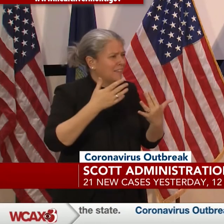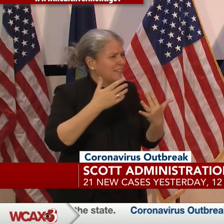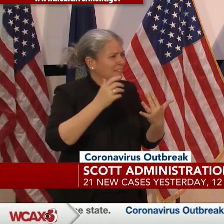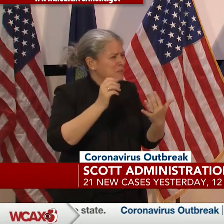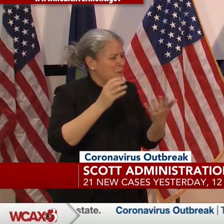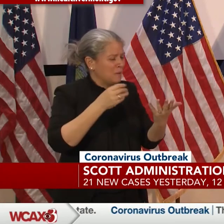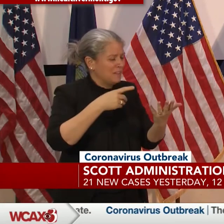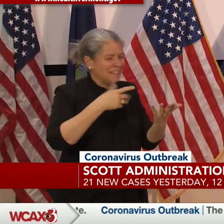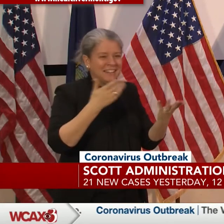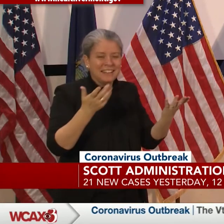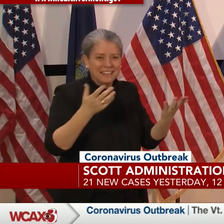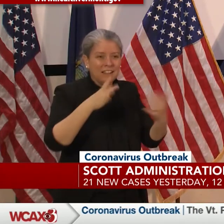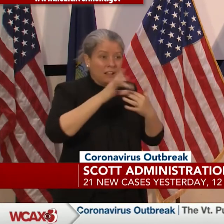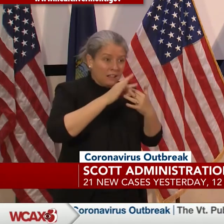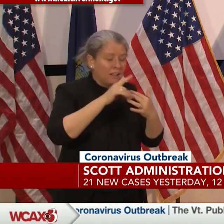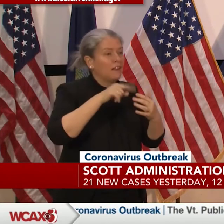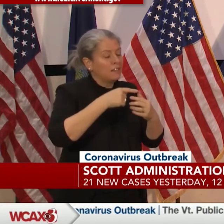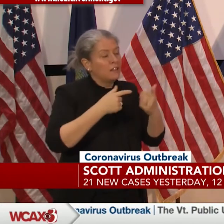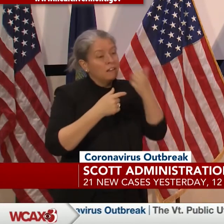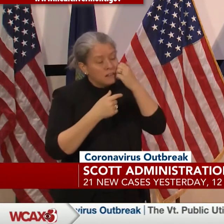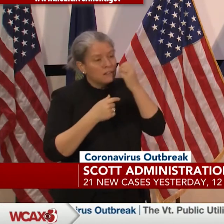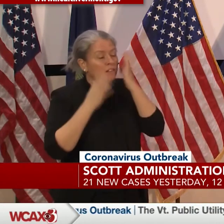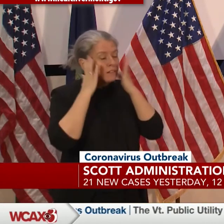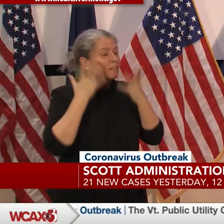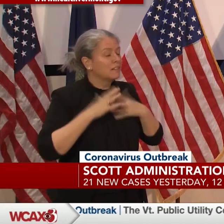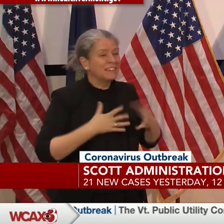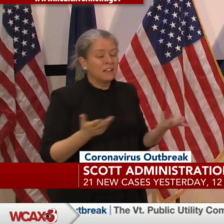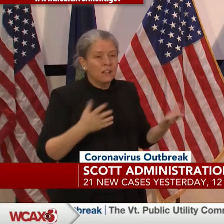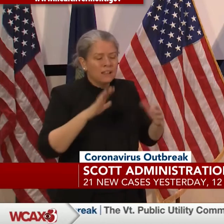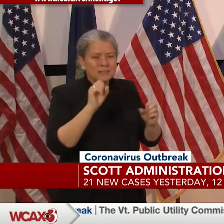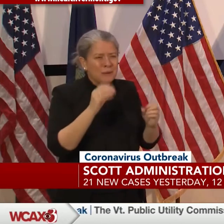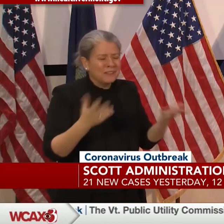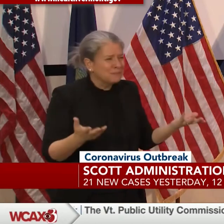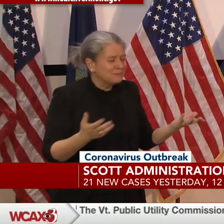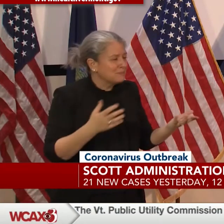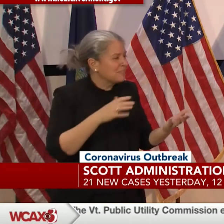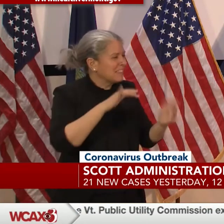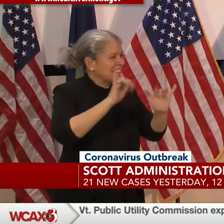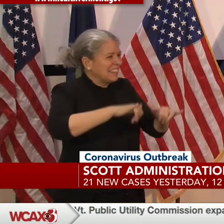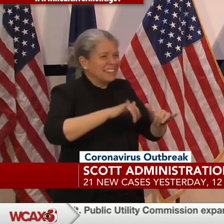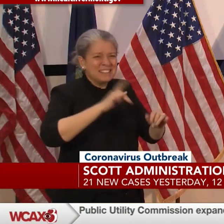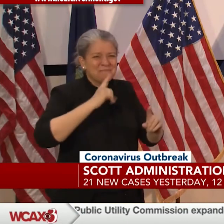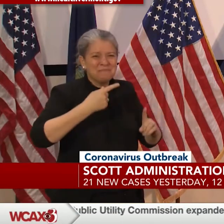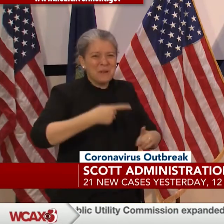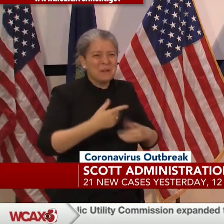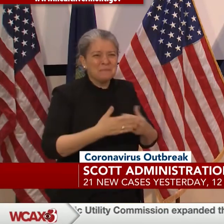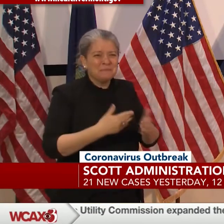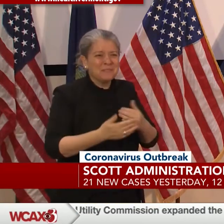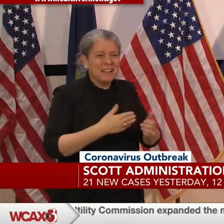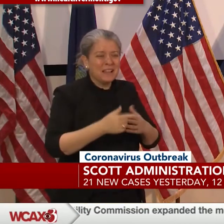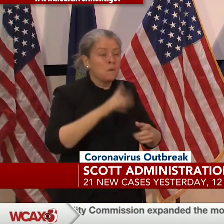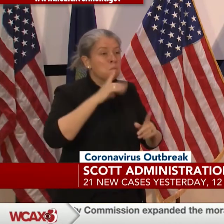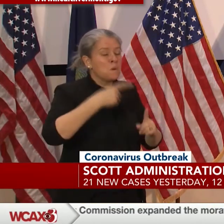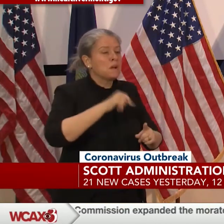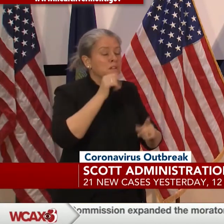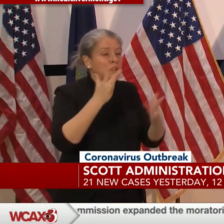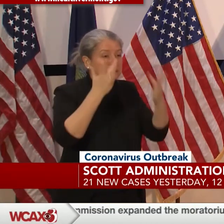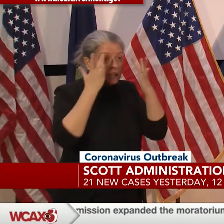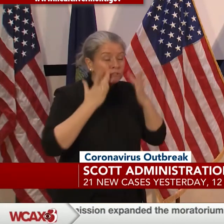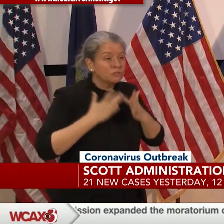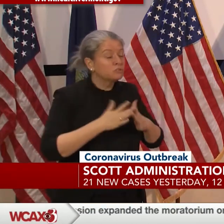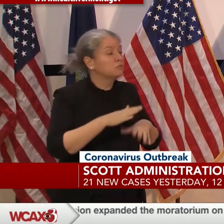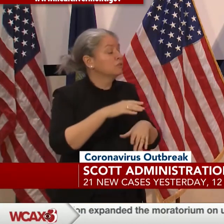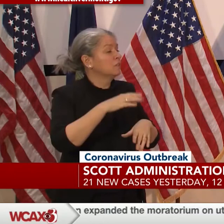with the virus, and then you could touch your face with the glove. So that's the point, is not to touch your face,